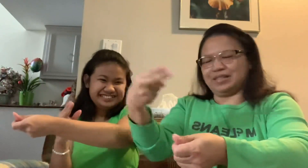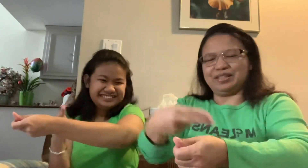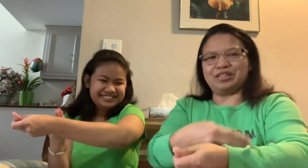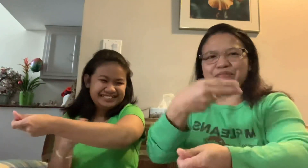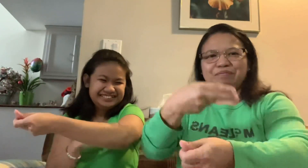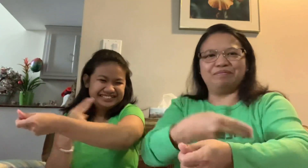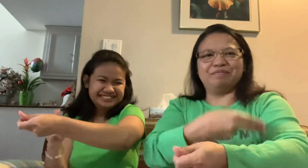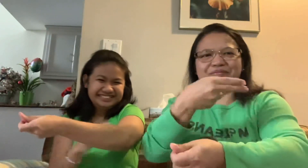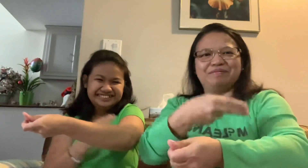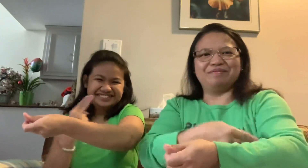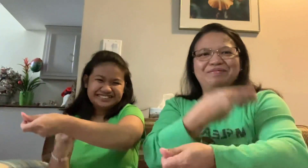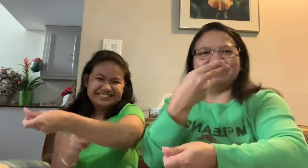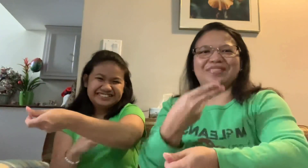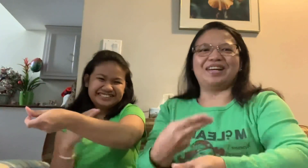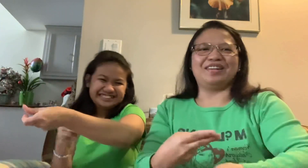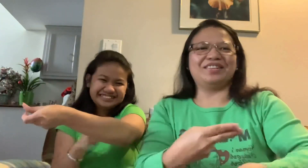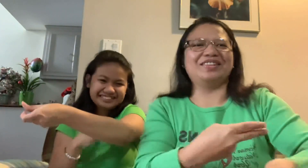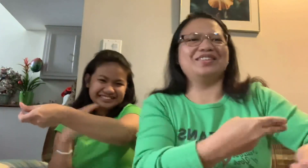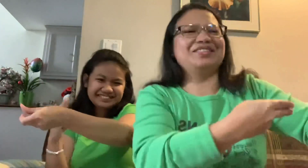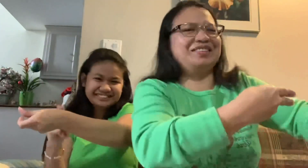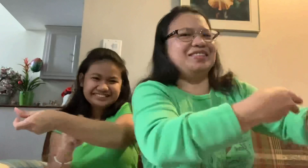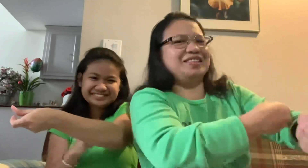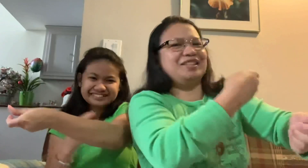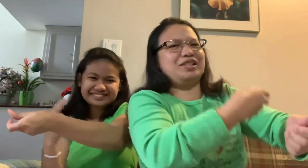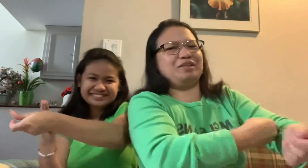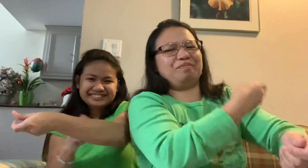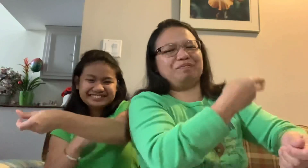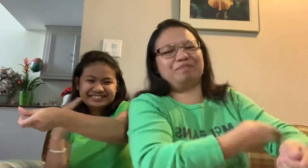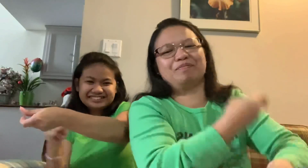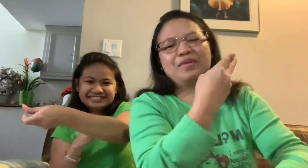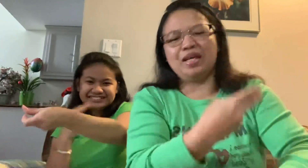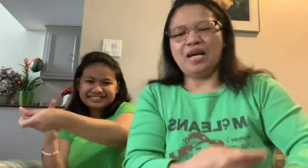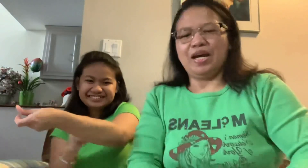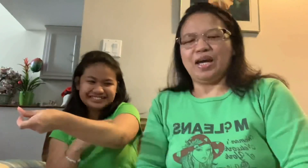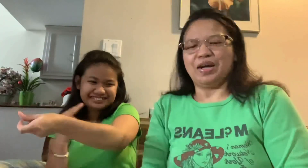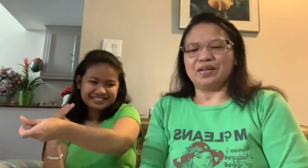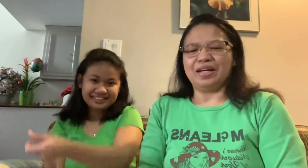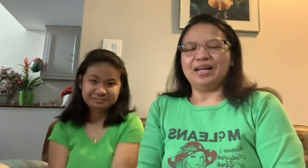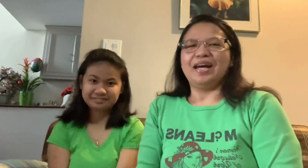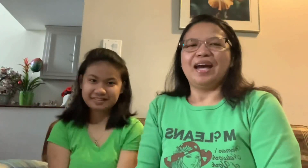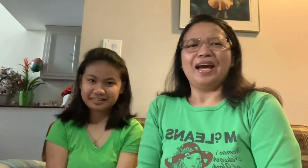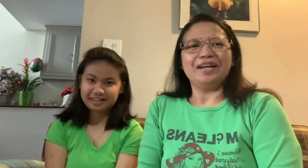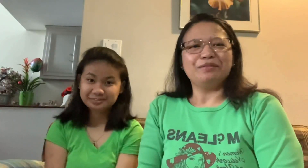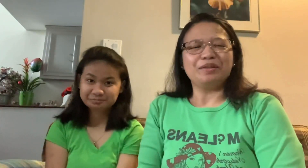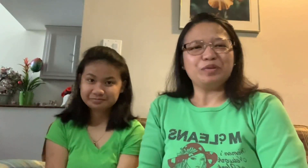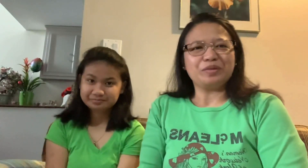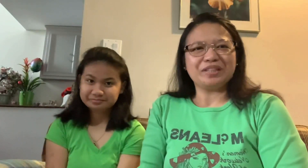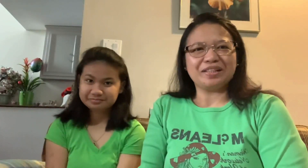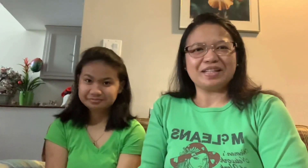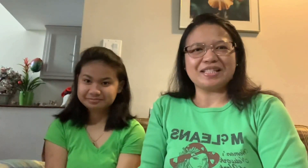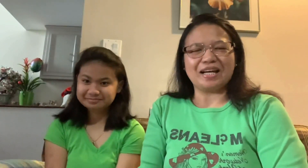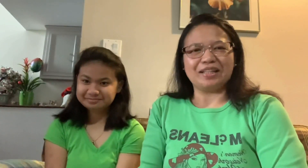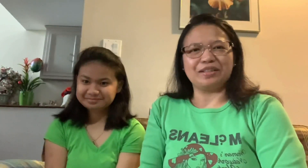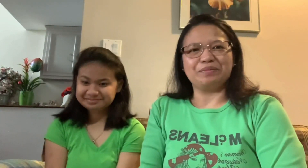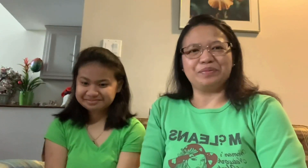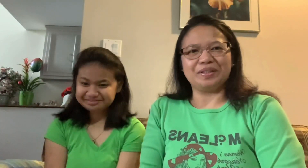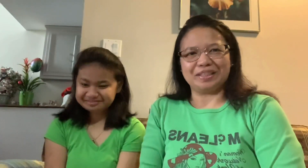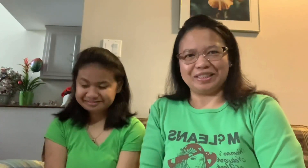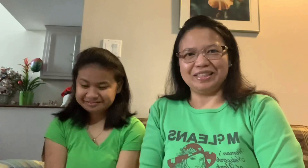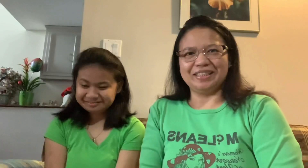Sheep. There you go. Sheep. Okay. And one more word there is like the bird. I